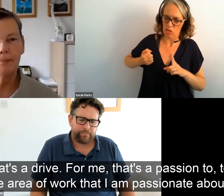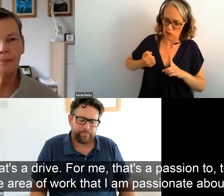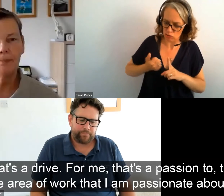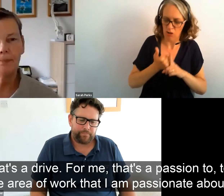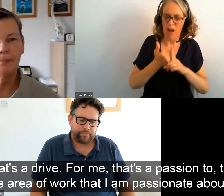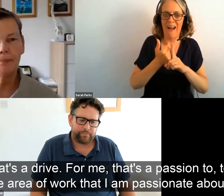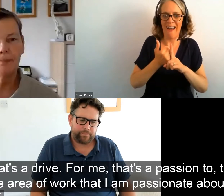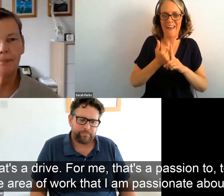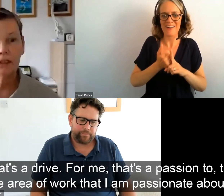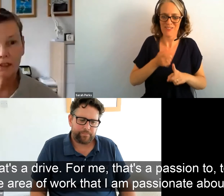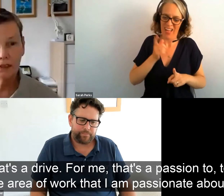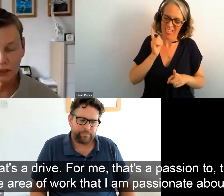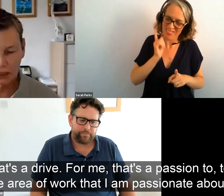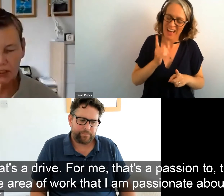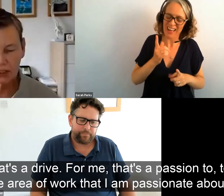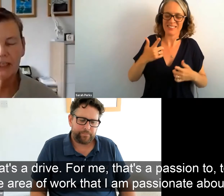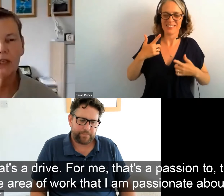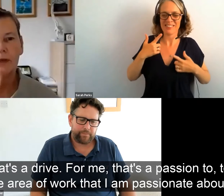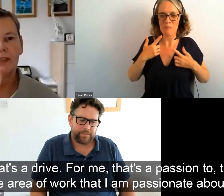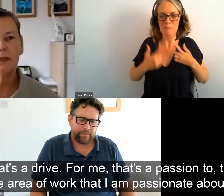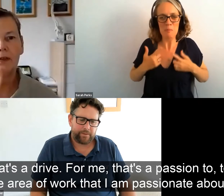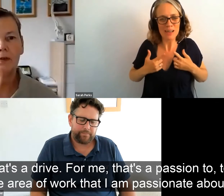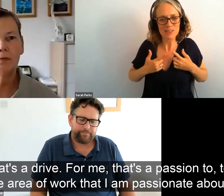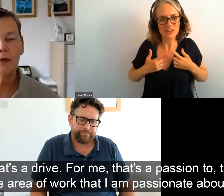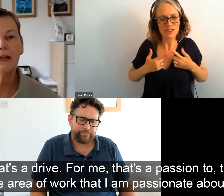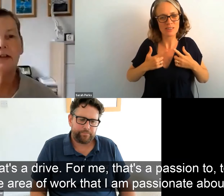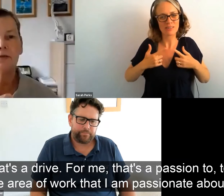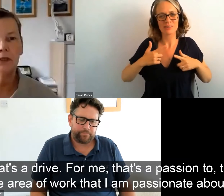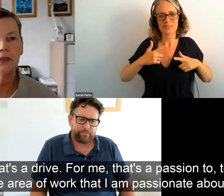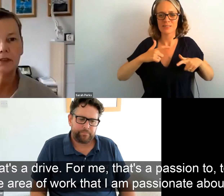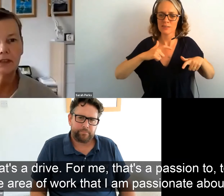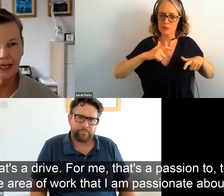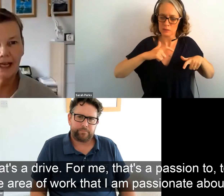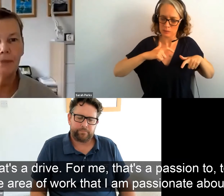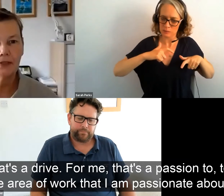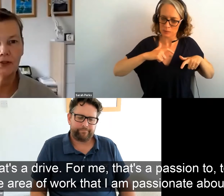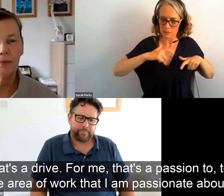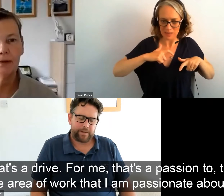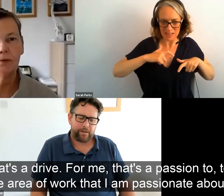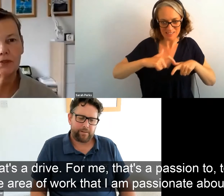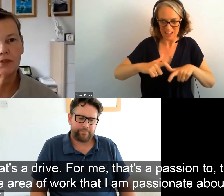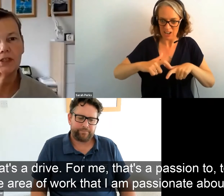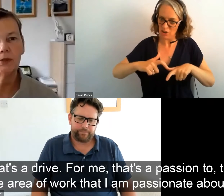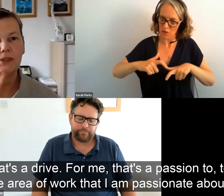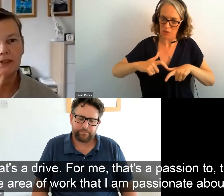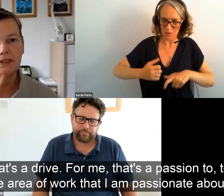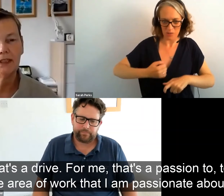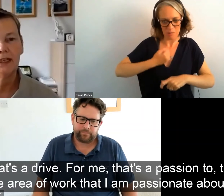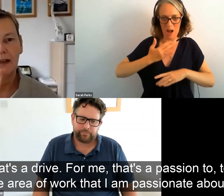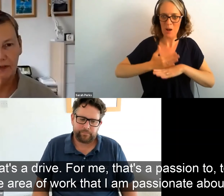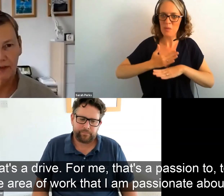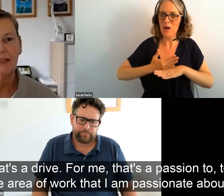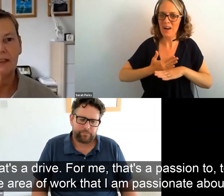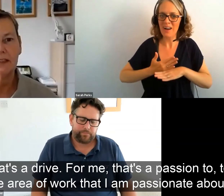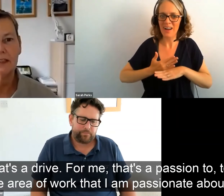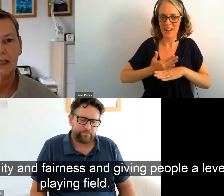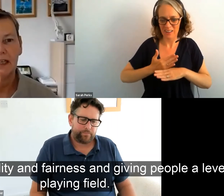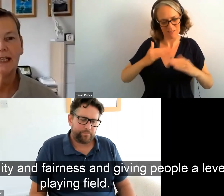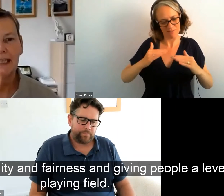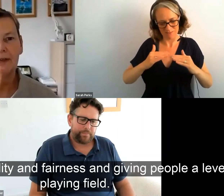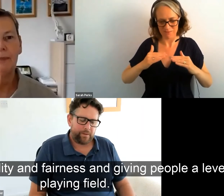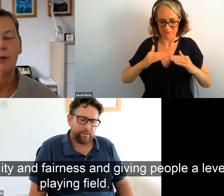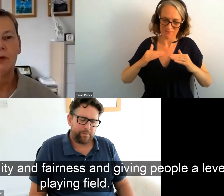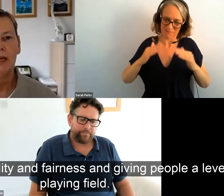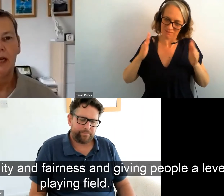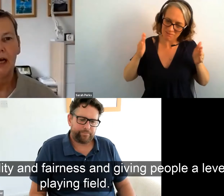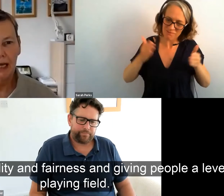that's a passion to continue in the area of work that I'm passionate about, which is equalities